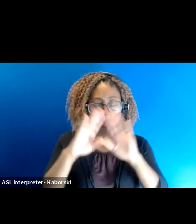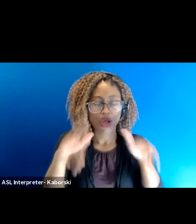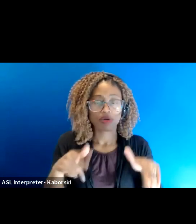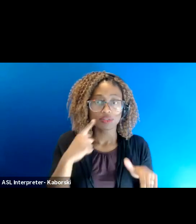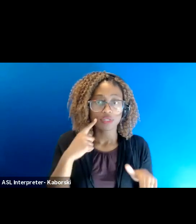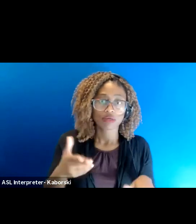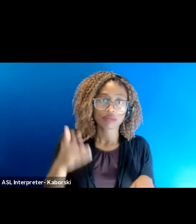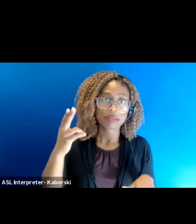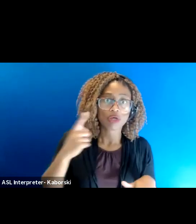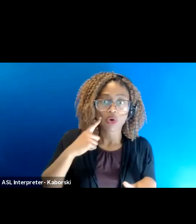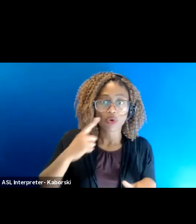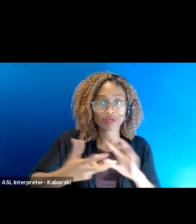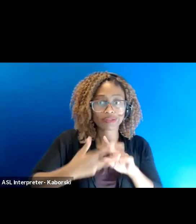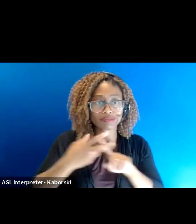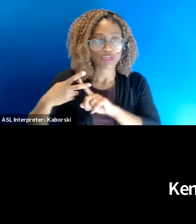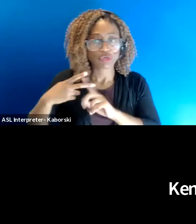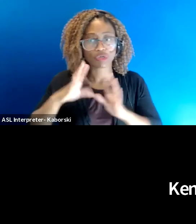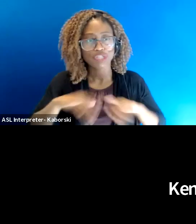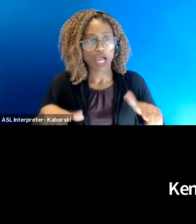your child?